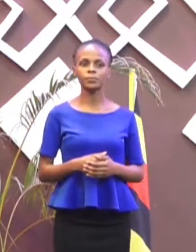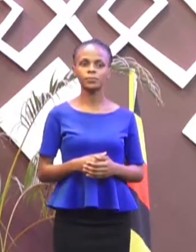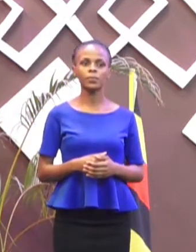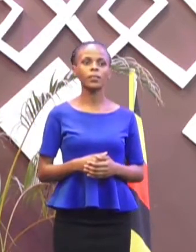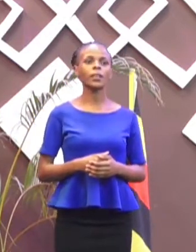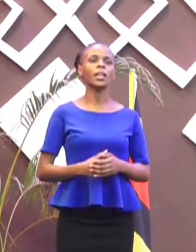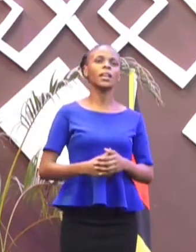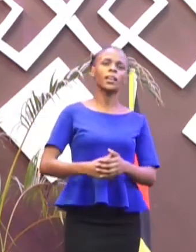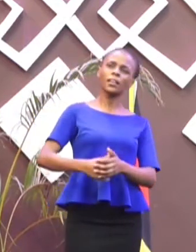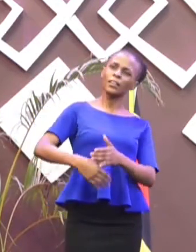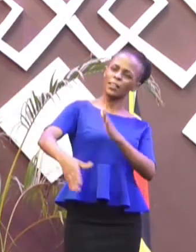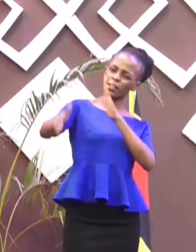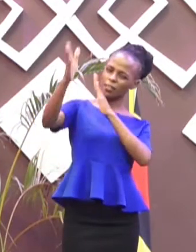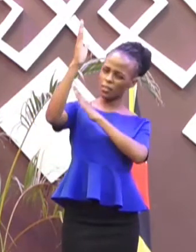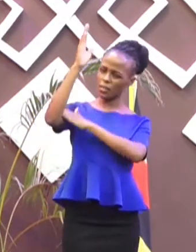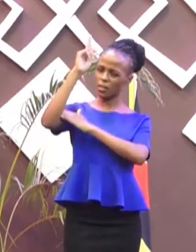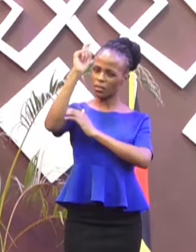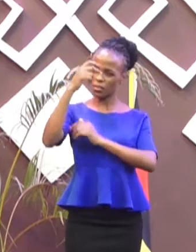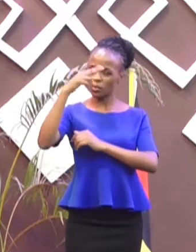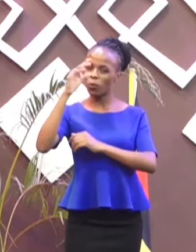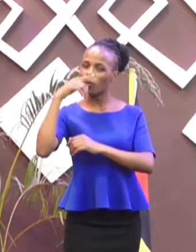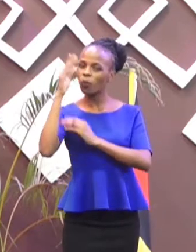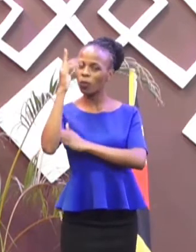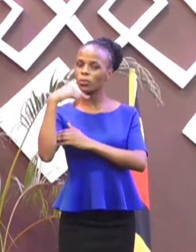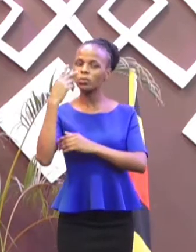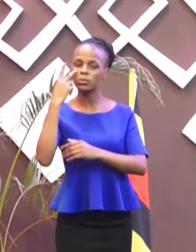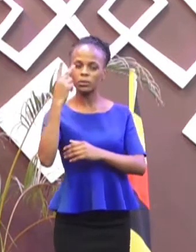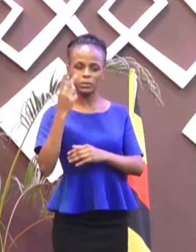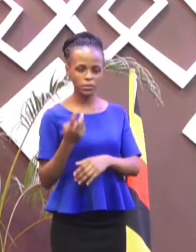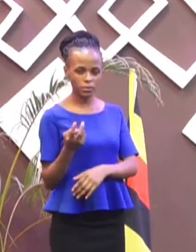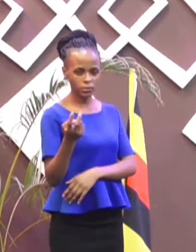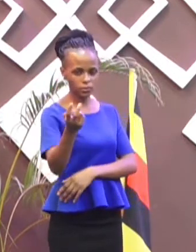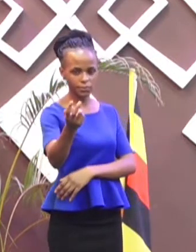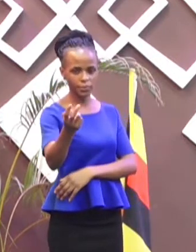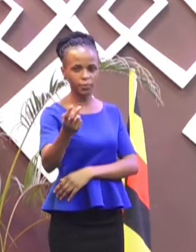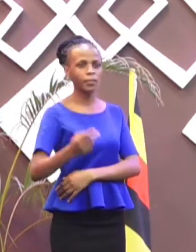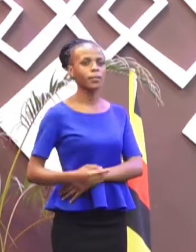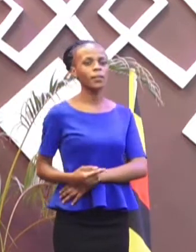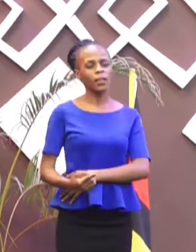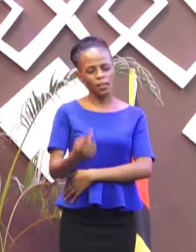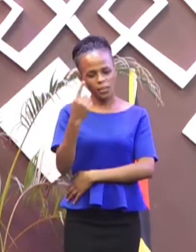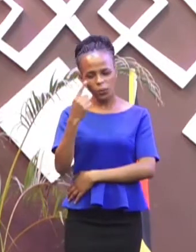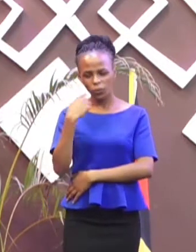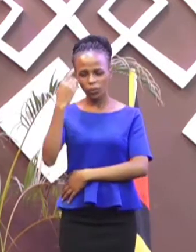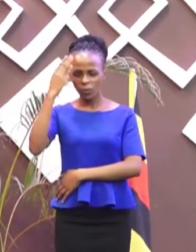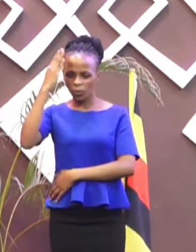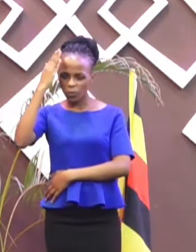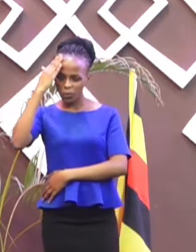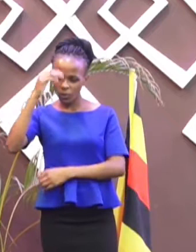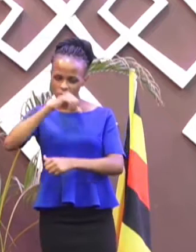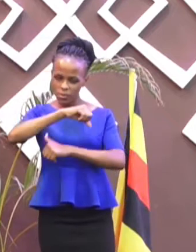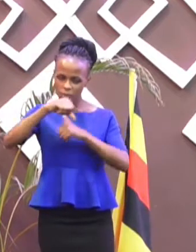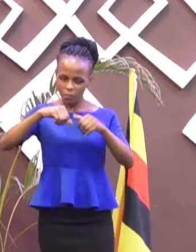the God that sees the journey Katonda alaba olugendo the one that knows about today